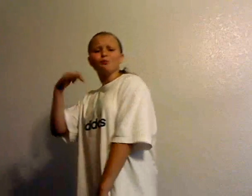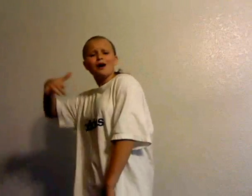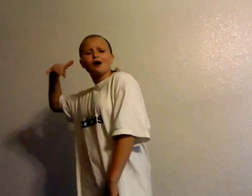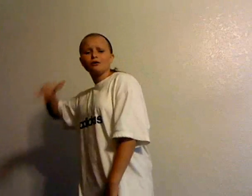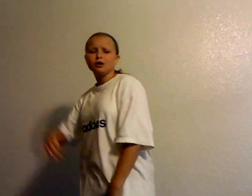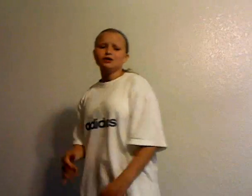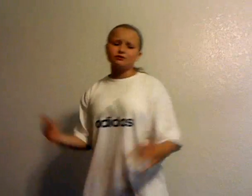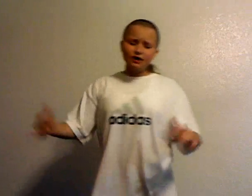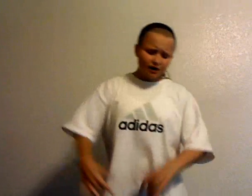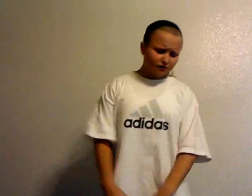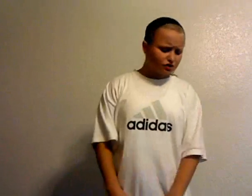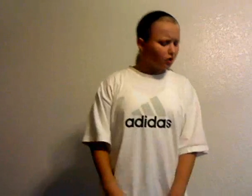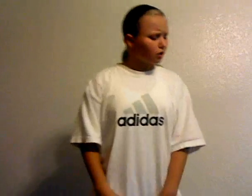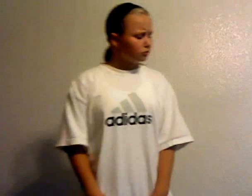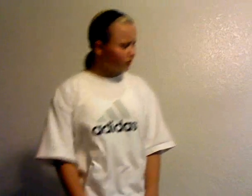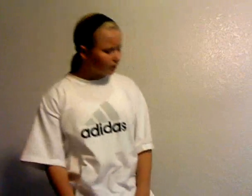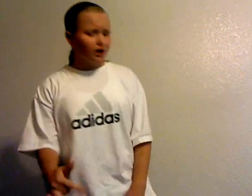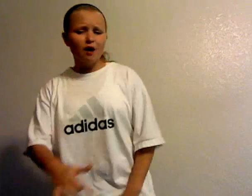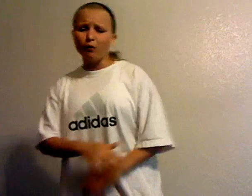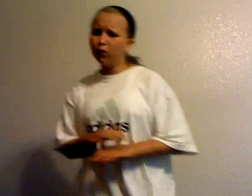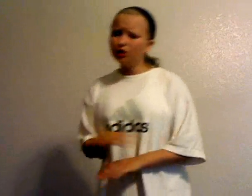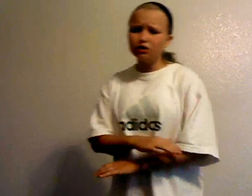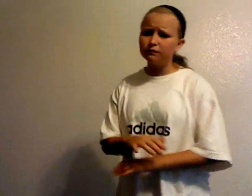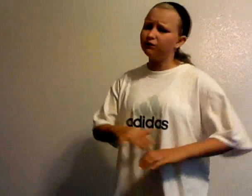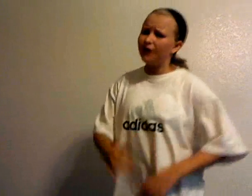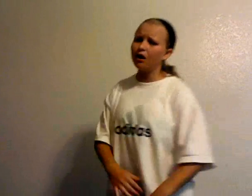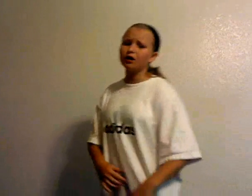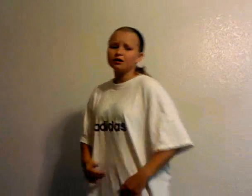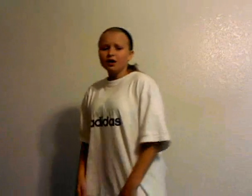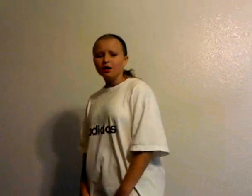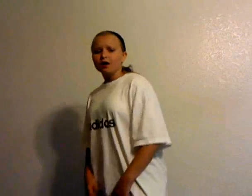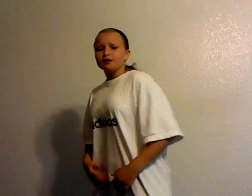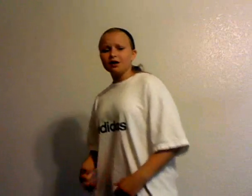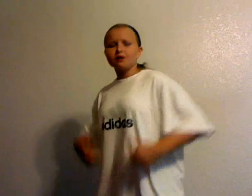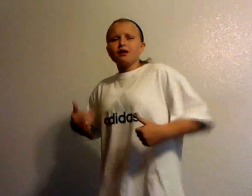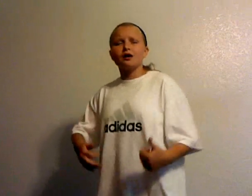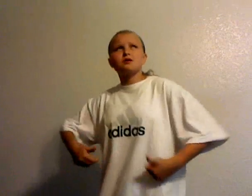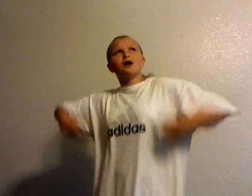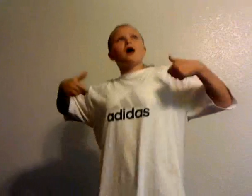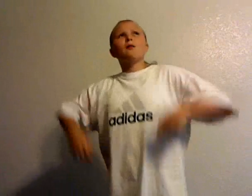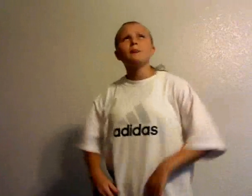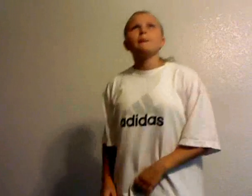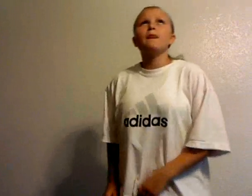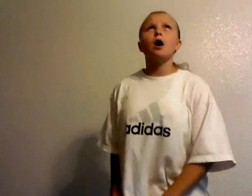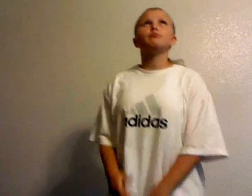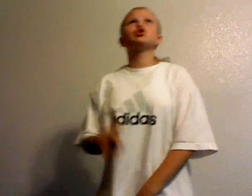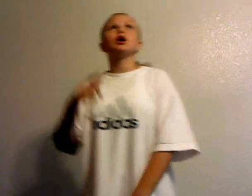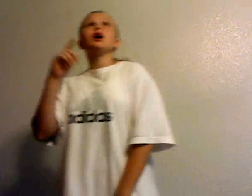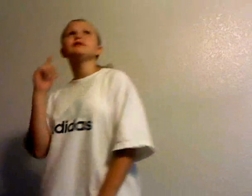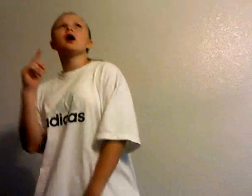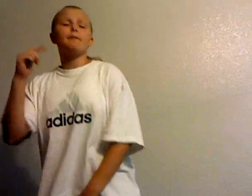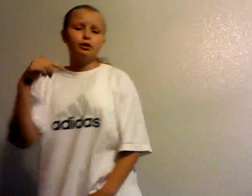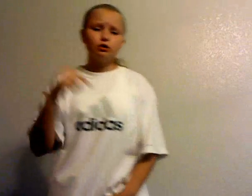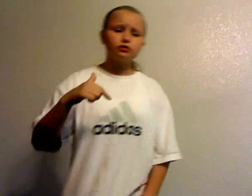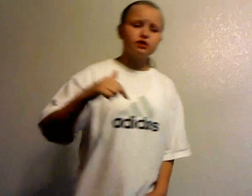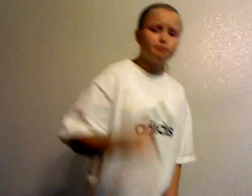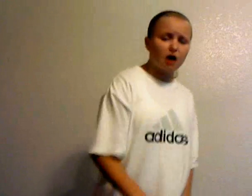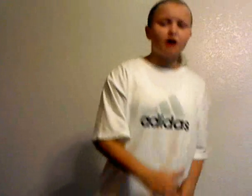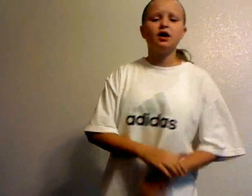tomorrow Don't worry is the whole day But we can do it for it Get, get, get up, now put your head up Here you're on your spot